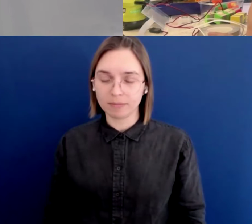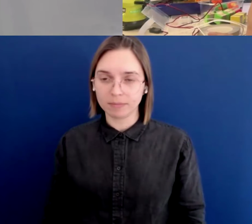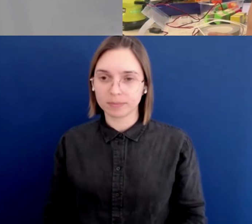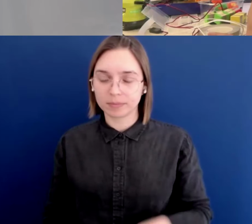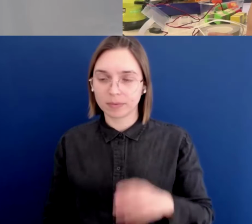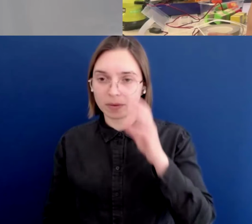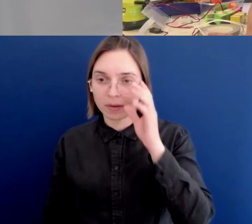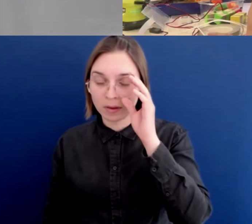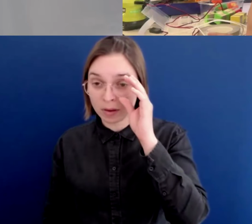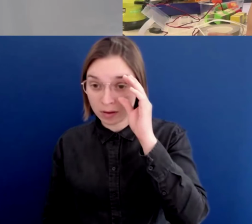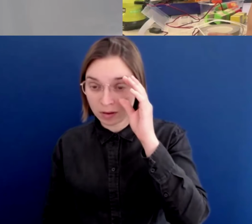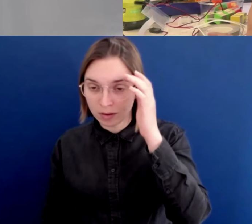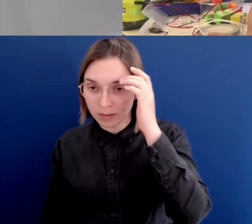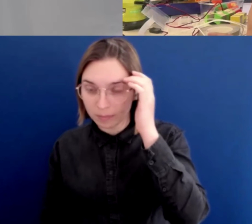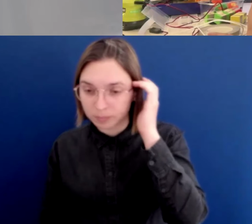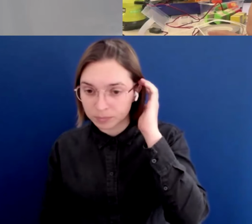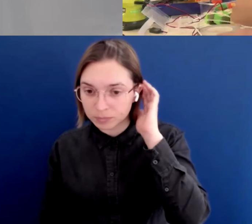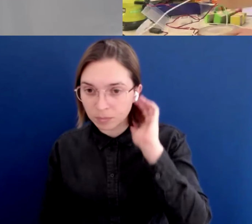Okay.